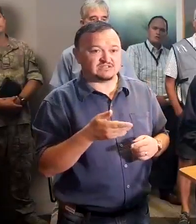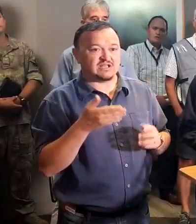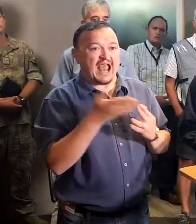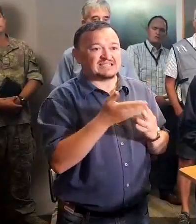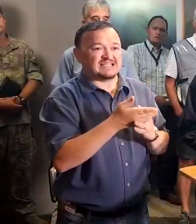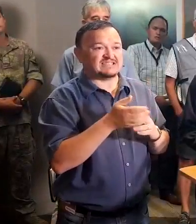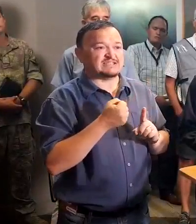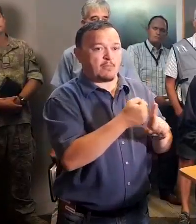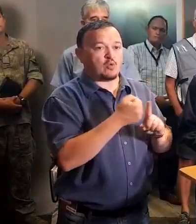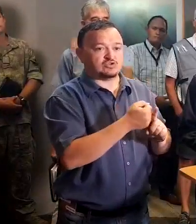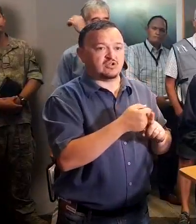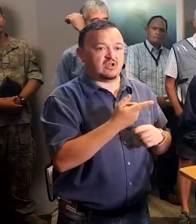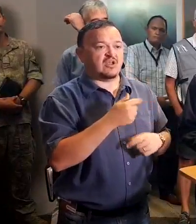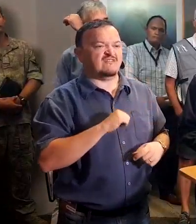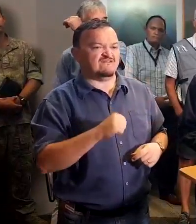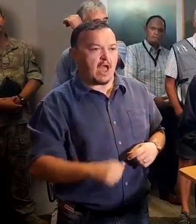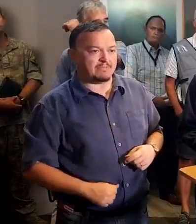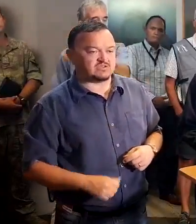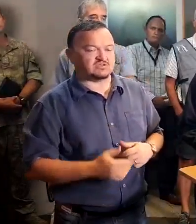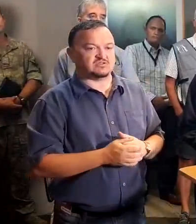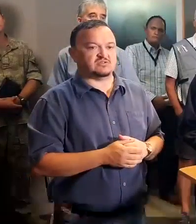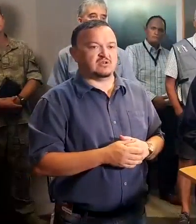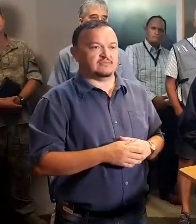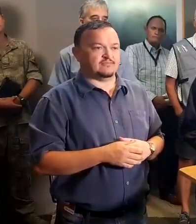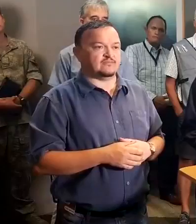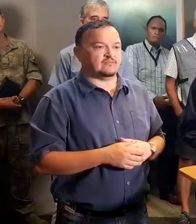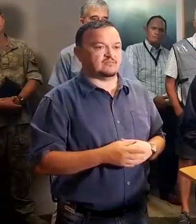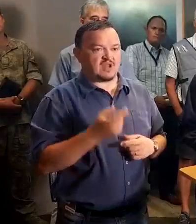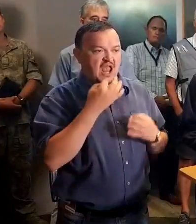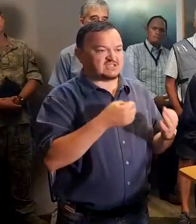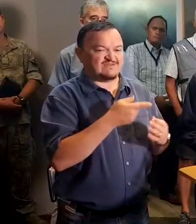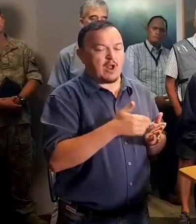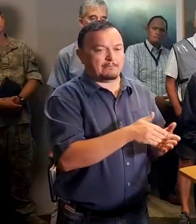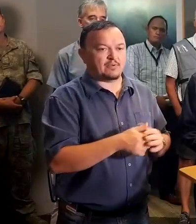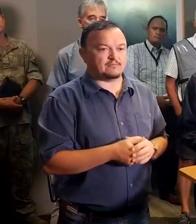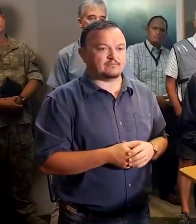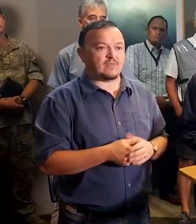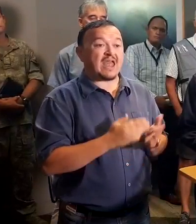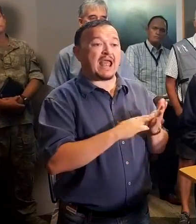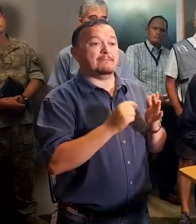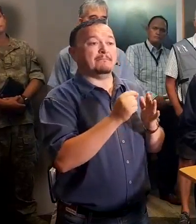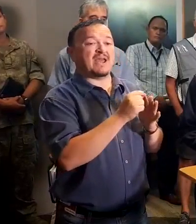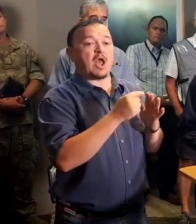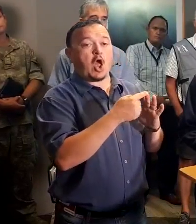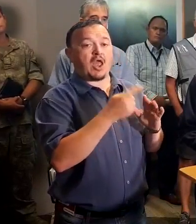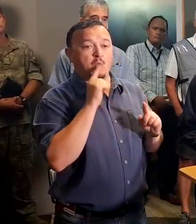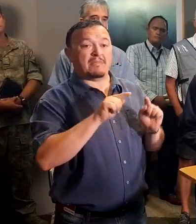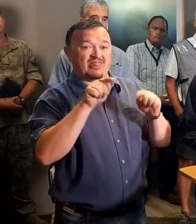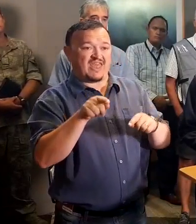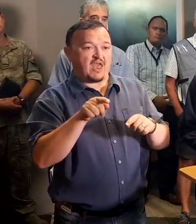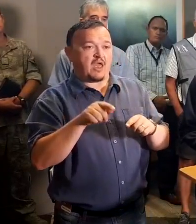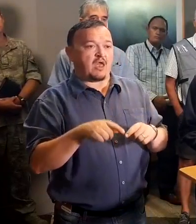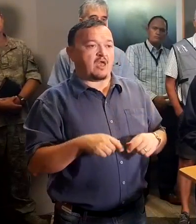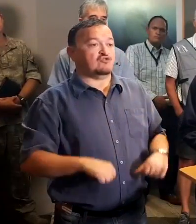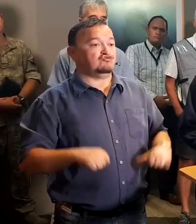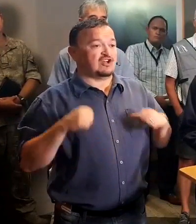and Federated Farmers, Feedline, and NATE. We will also have MPI presence today at the Civil Defence Centre at Richmond New Life Church,